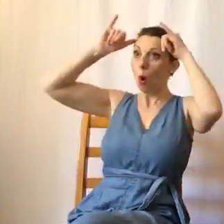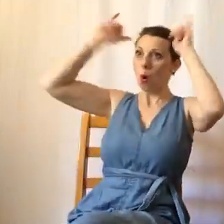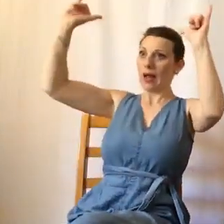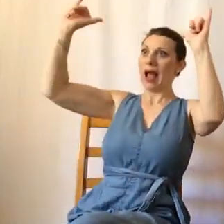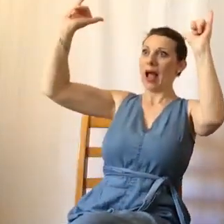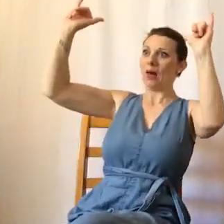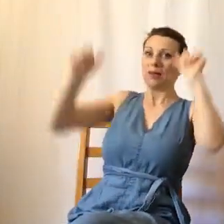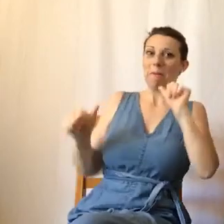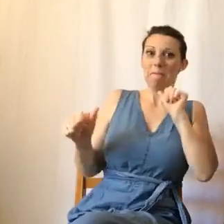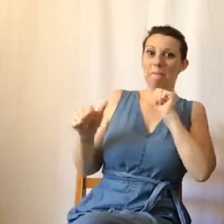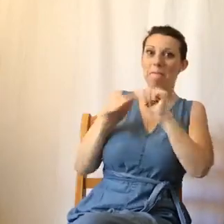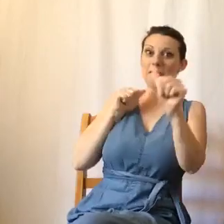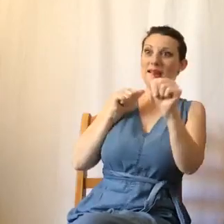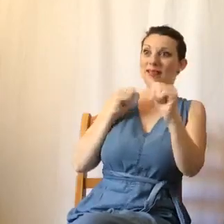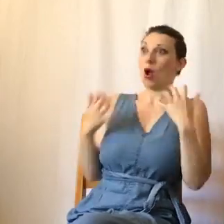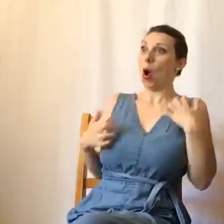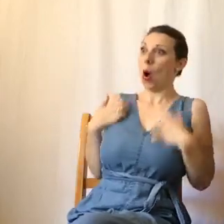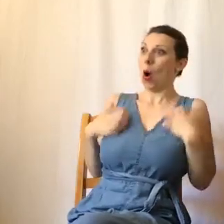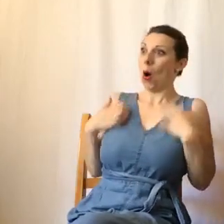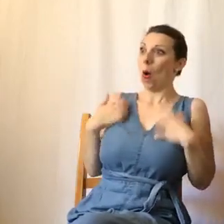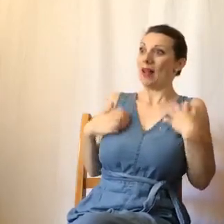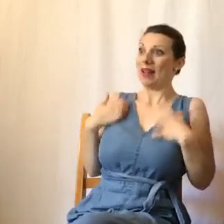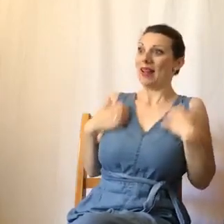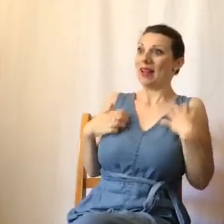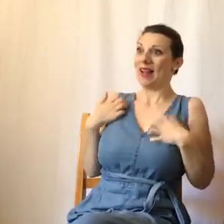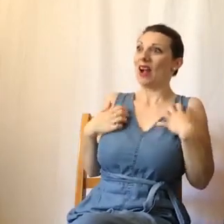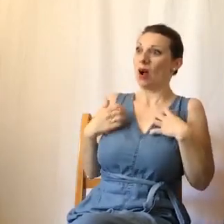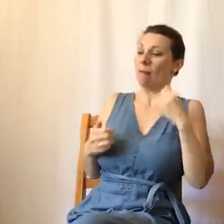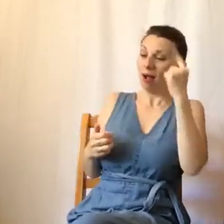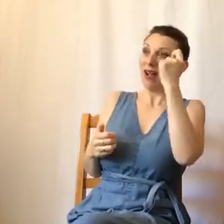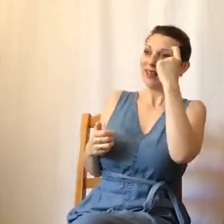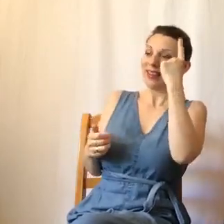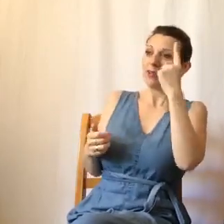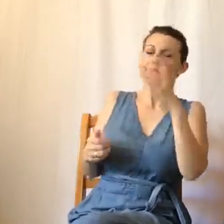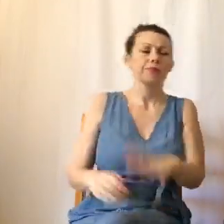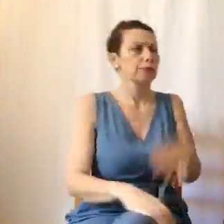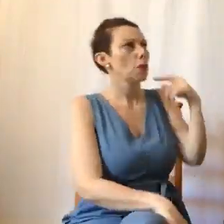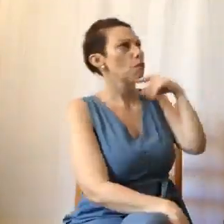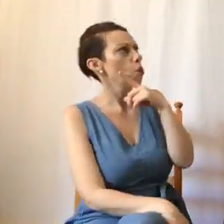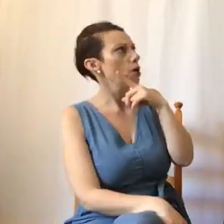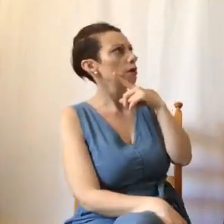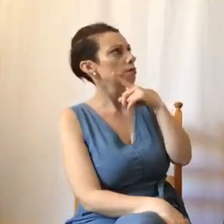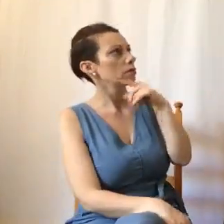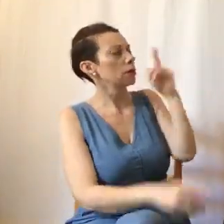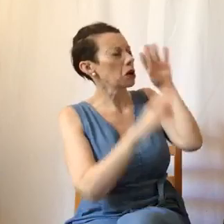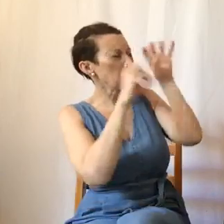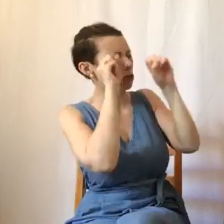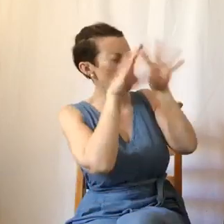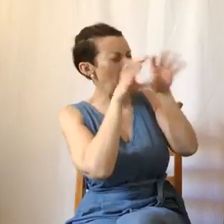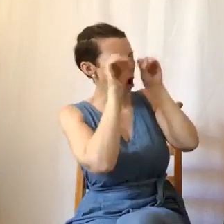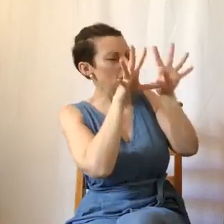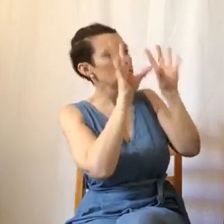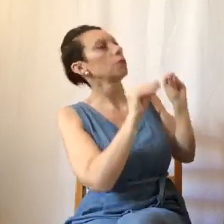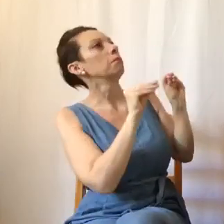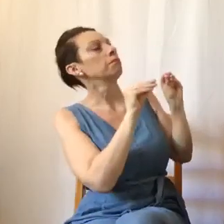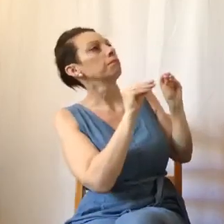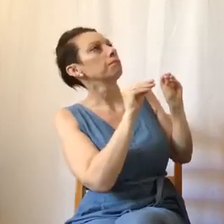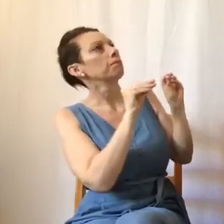years. The boy stopped crying and thought for a moment and shrugged. I've no